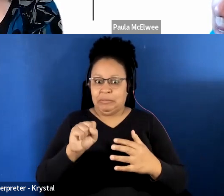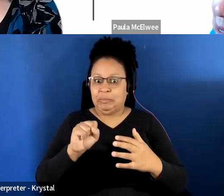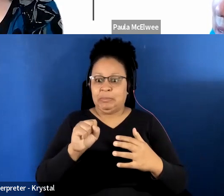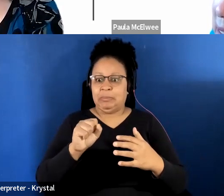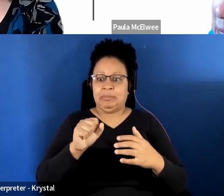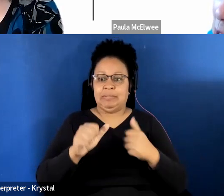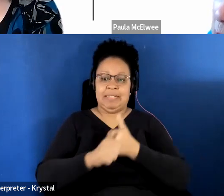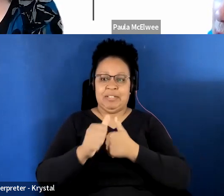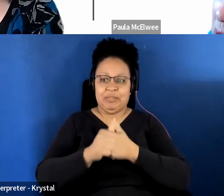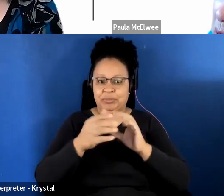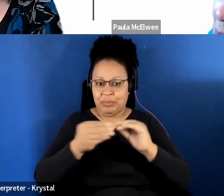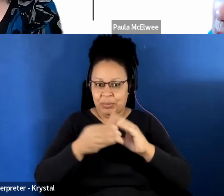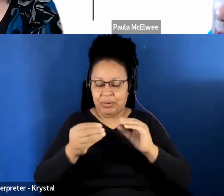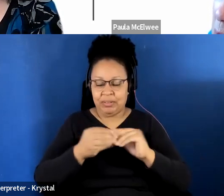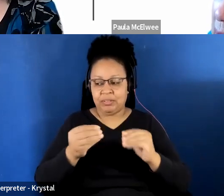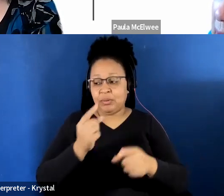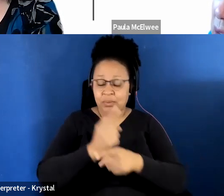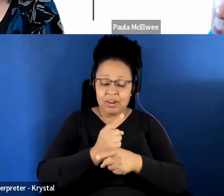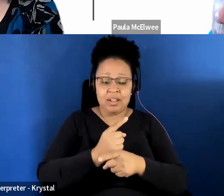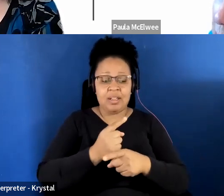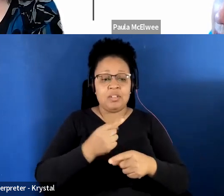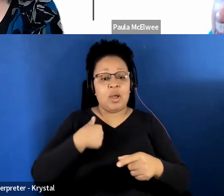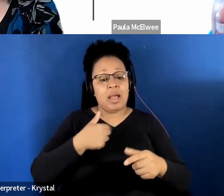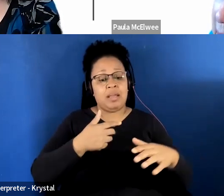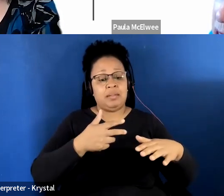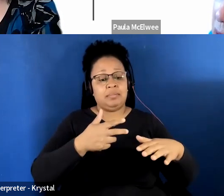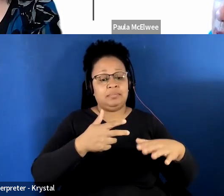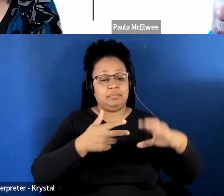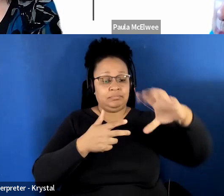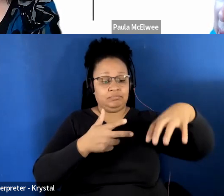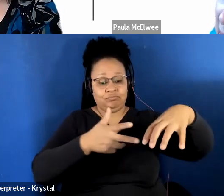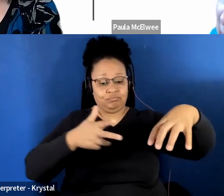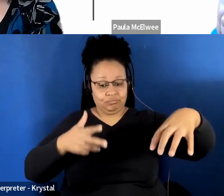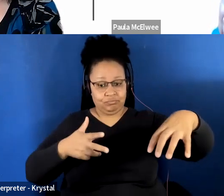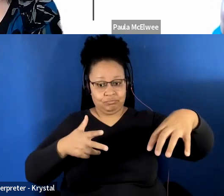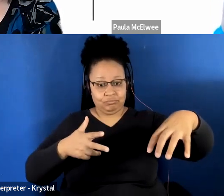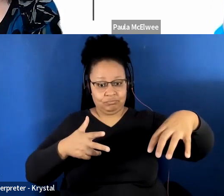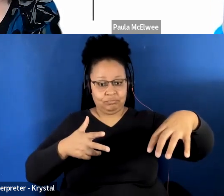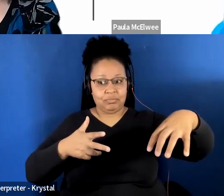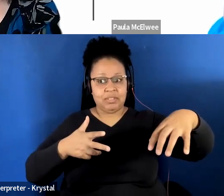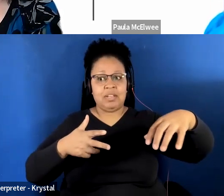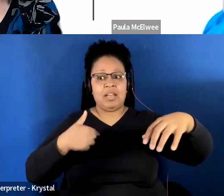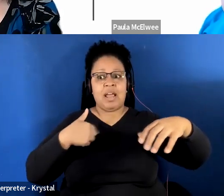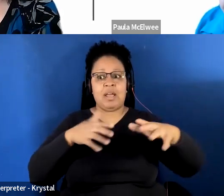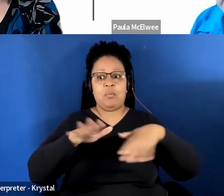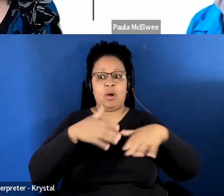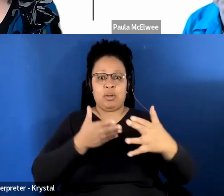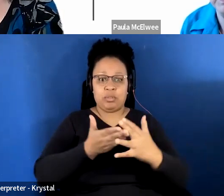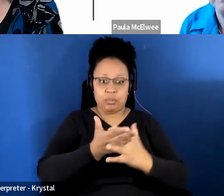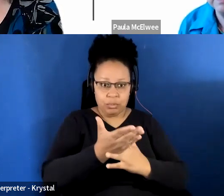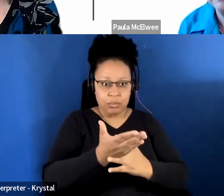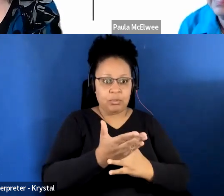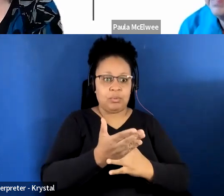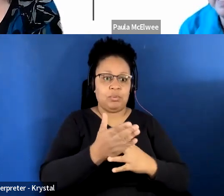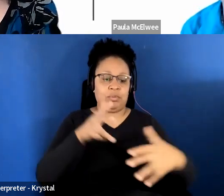right. So I parked in the driveway and walked in through the garage instead, and she was only being kind, but it made me nervous, so I was unwilling to